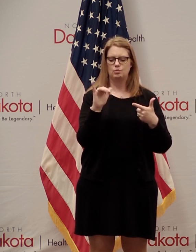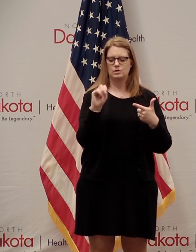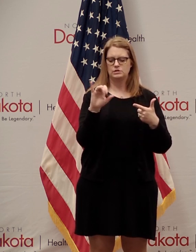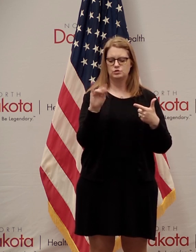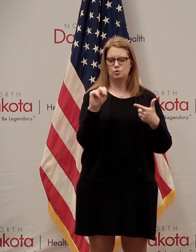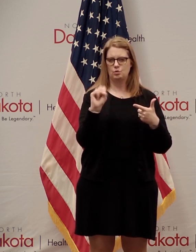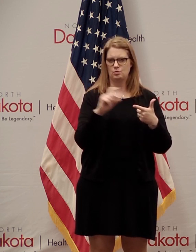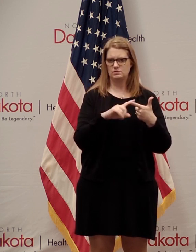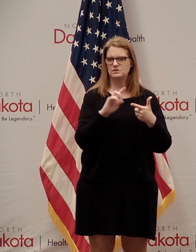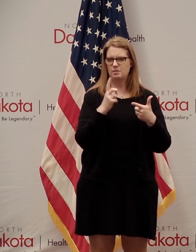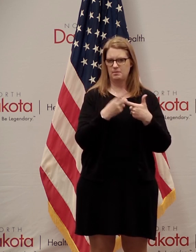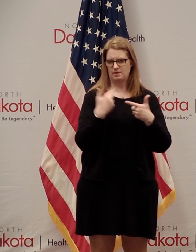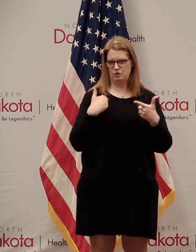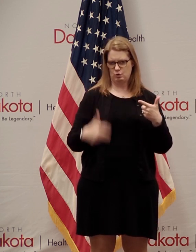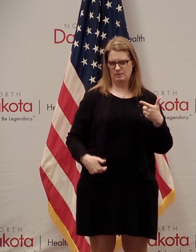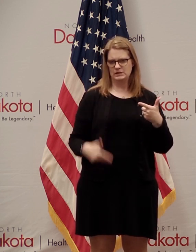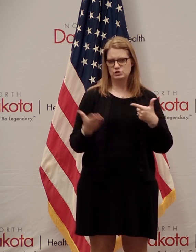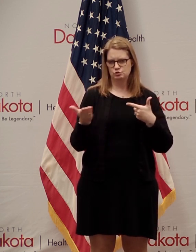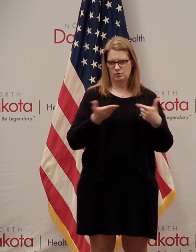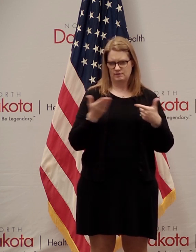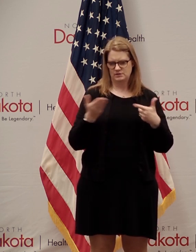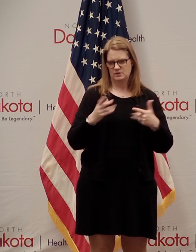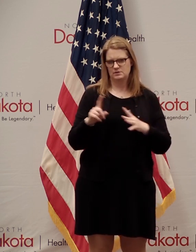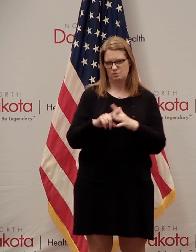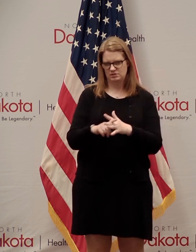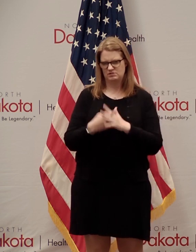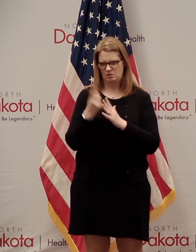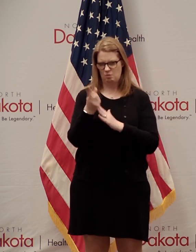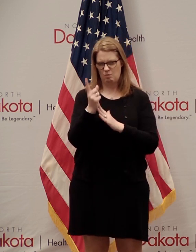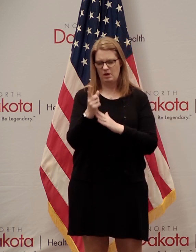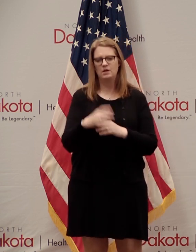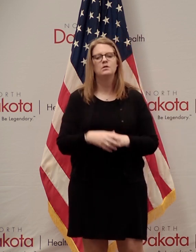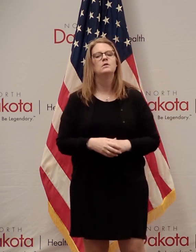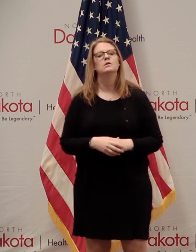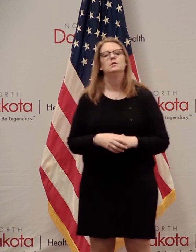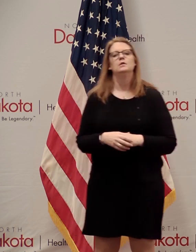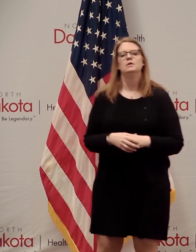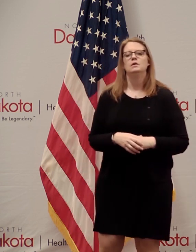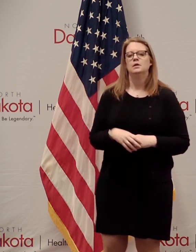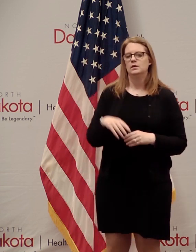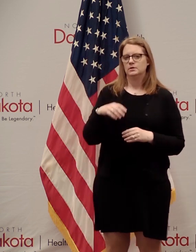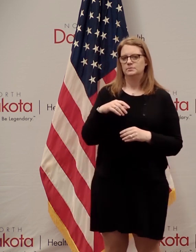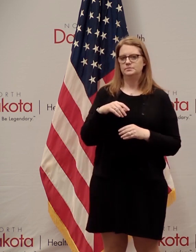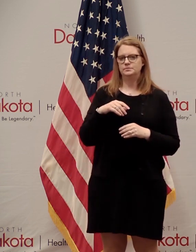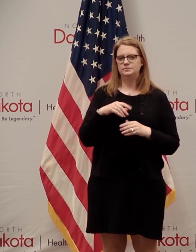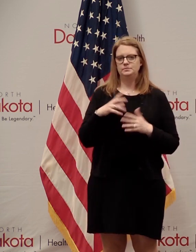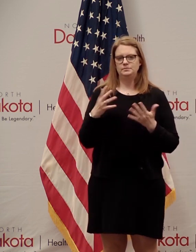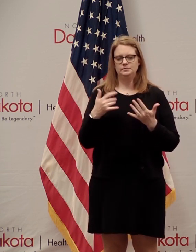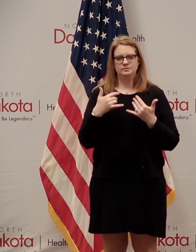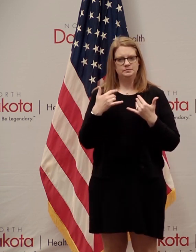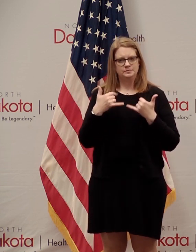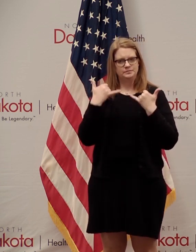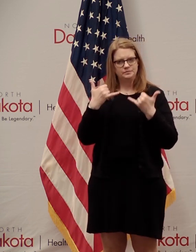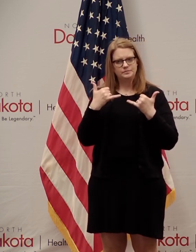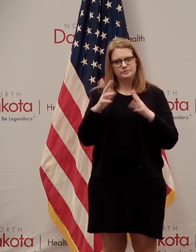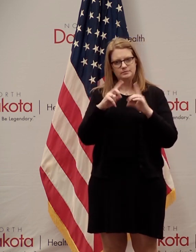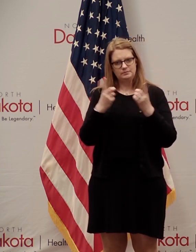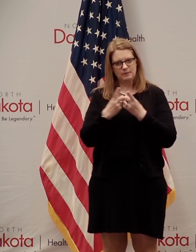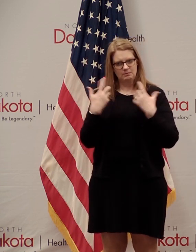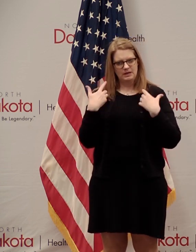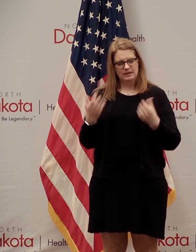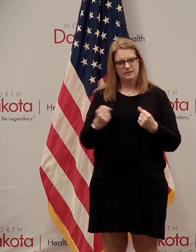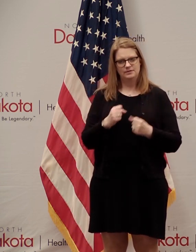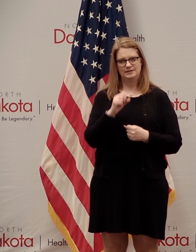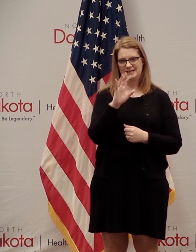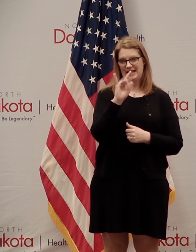here. And we'll jump right in. The news for today, Department of Health